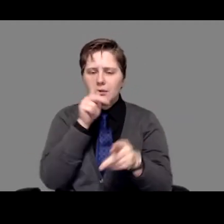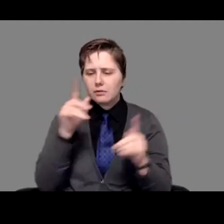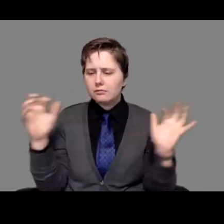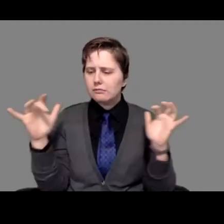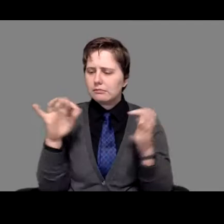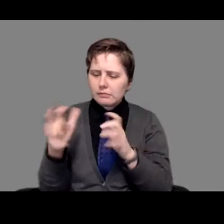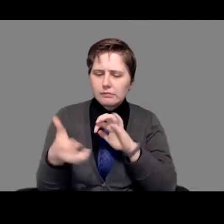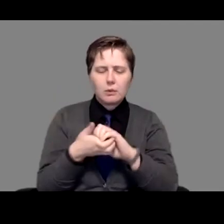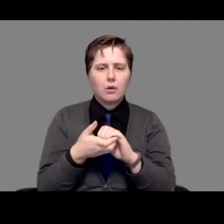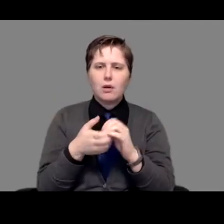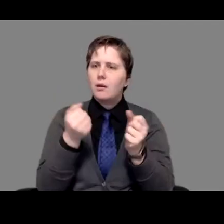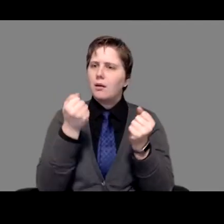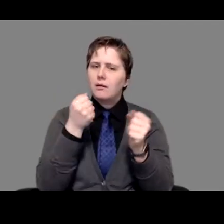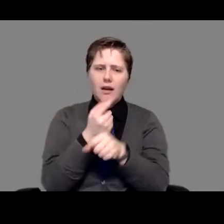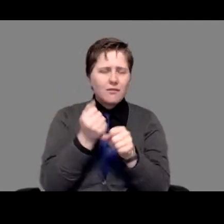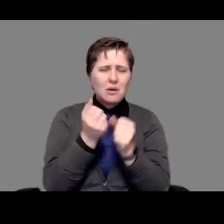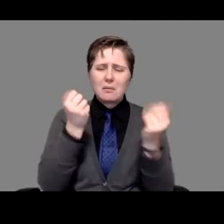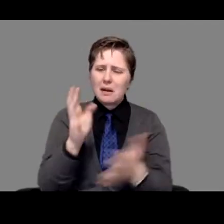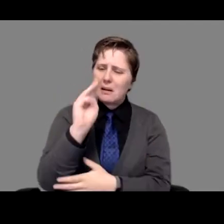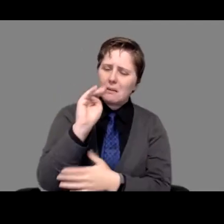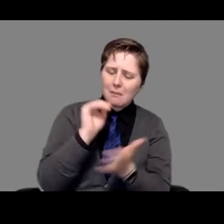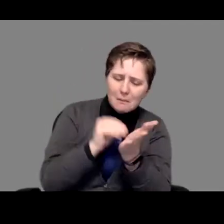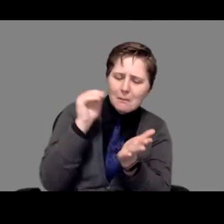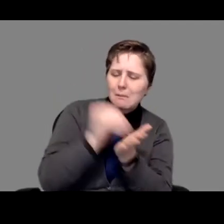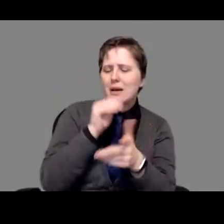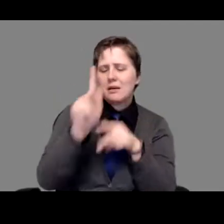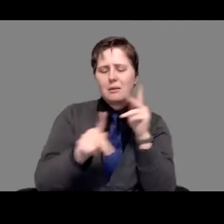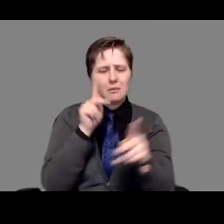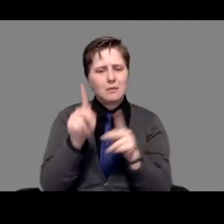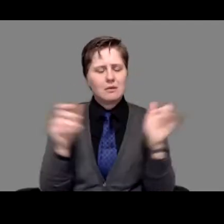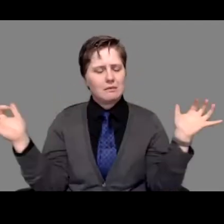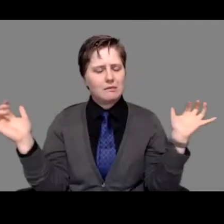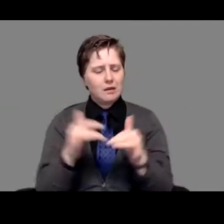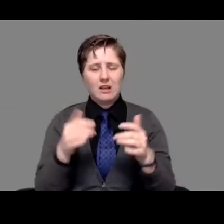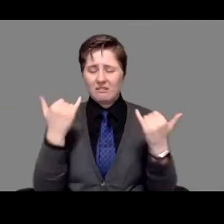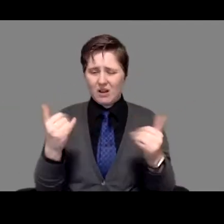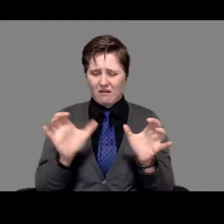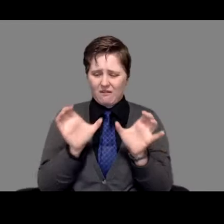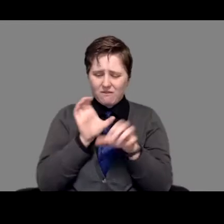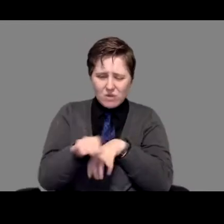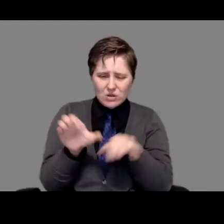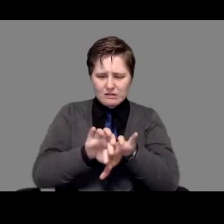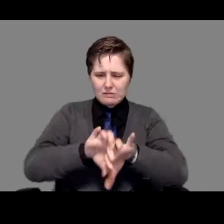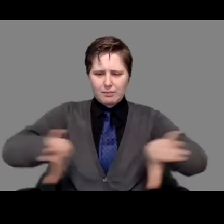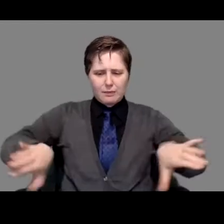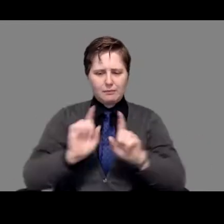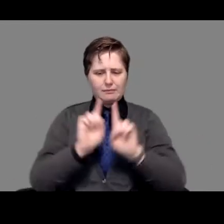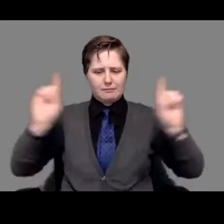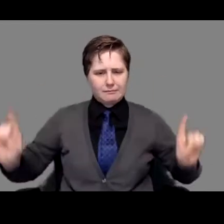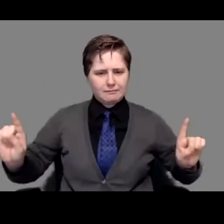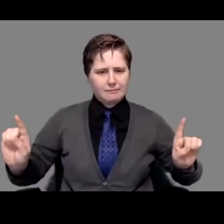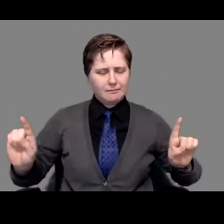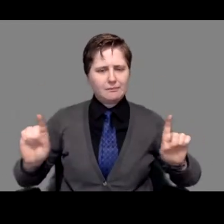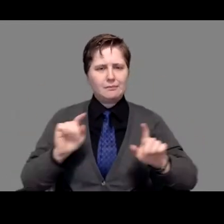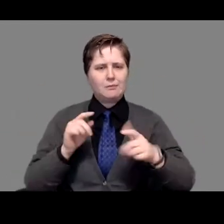people together every year. And as we're forced to be separate right now, we're the folks that